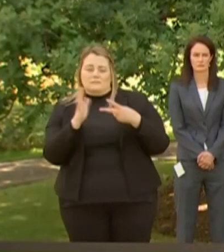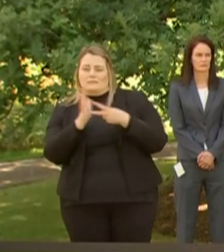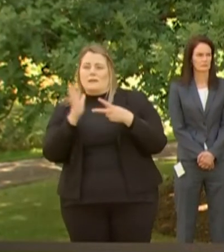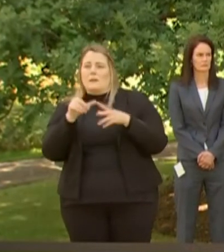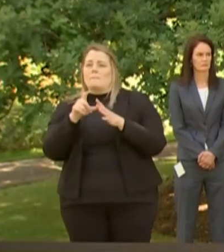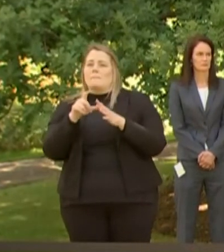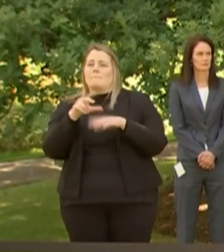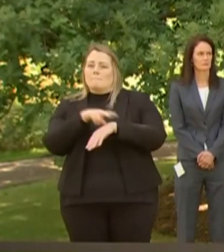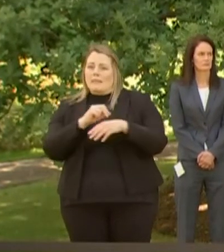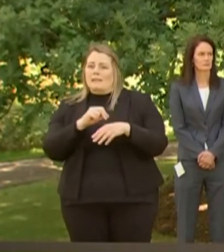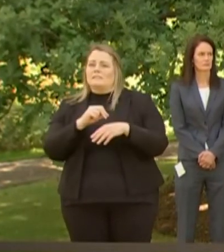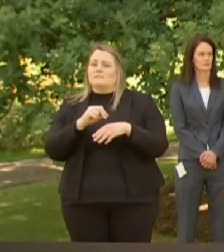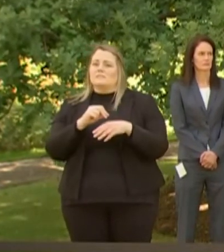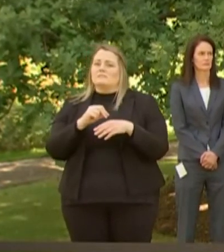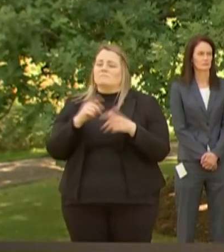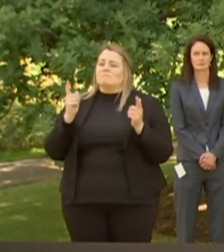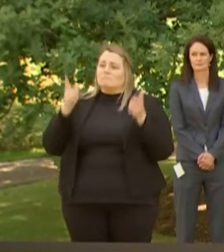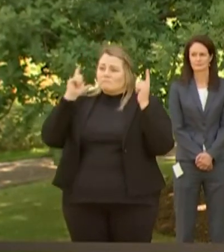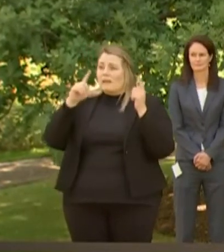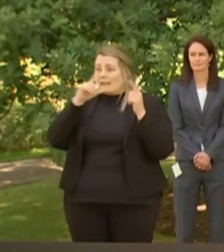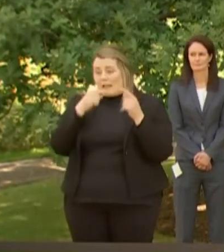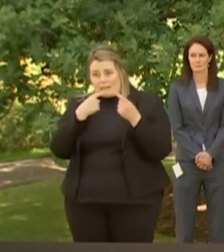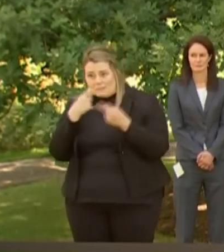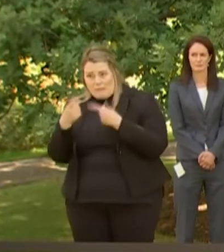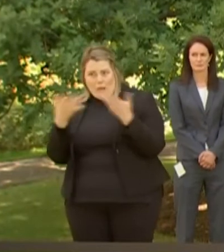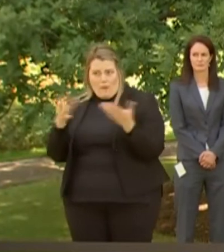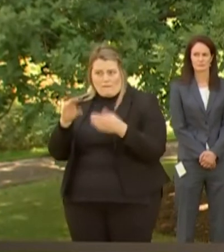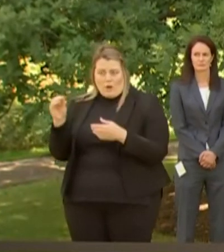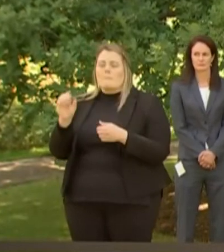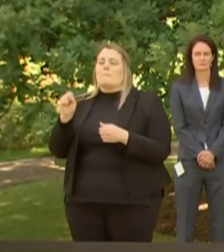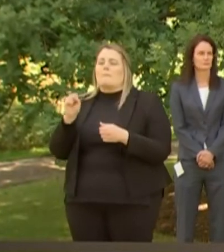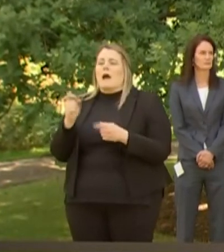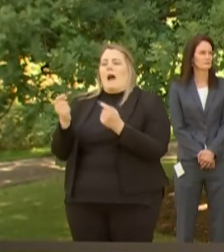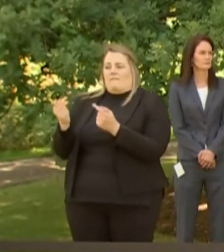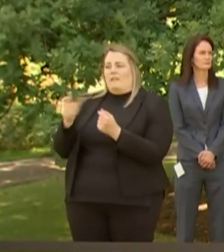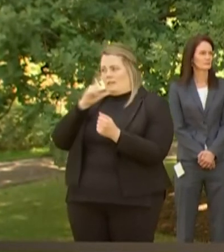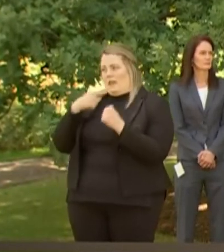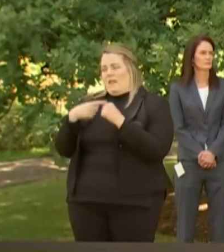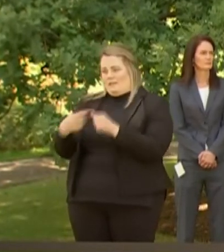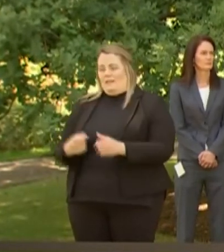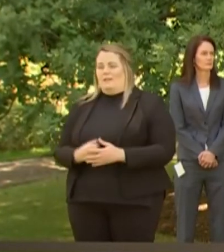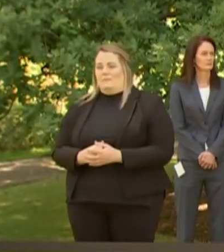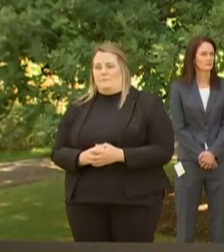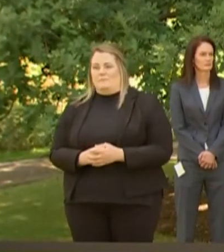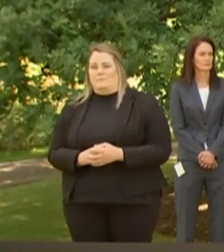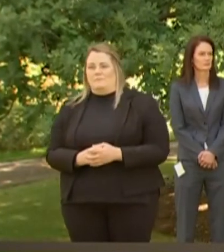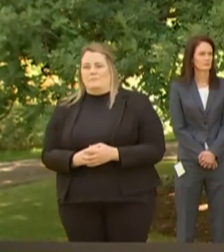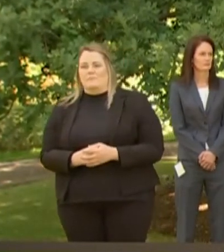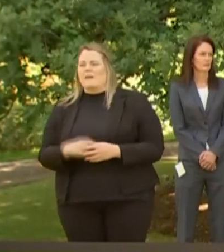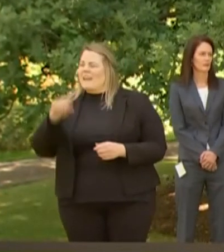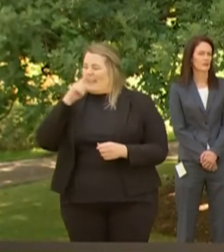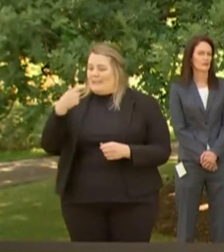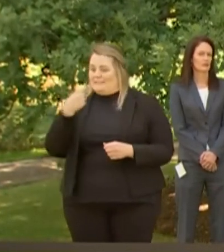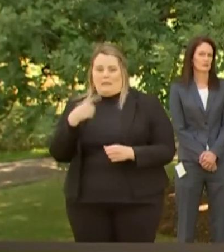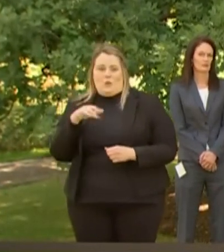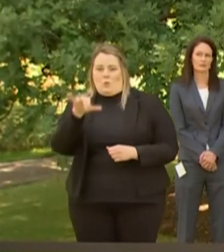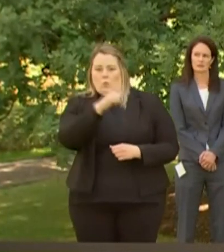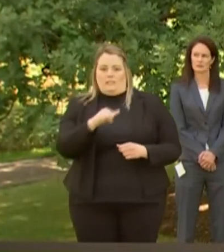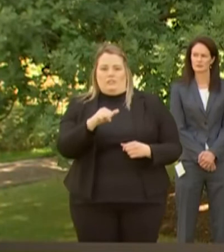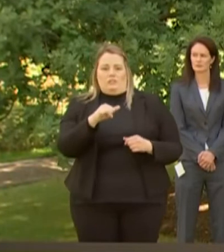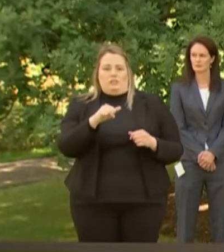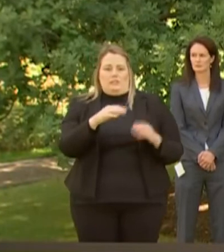Well, why don't we keep going on me for a bit, and then if you want to ask Ross, he can speak in more detail. But I don't think he'll be highlighting for you different areas